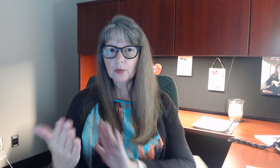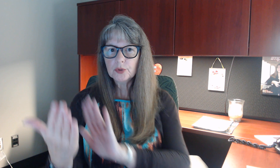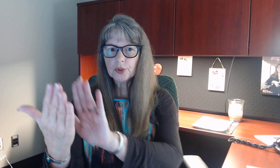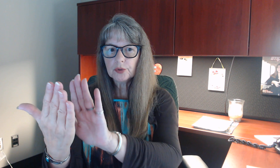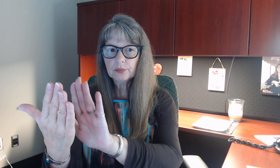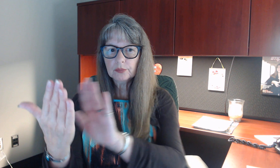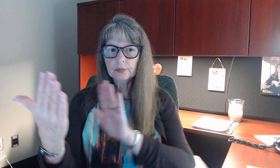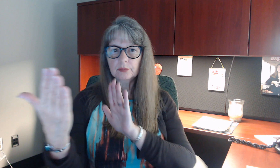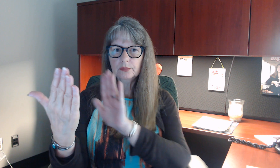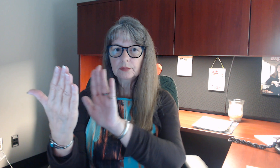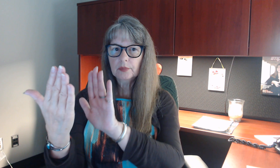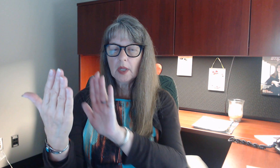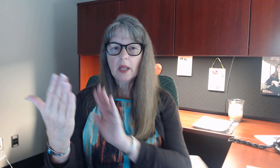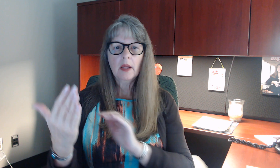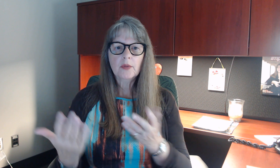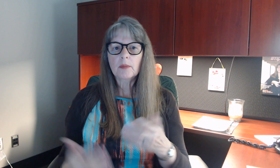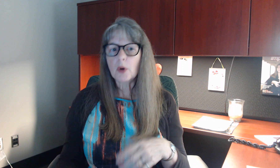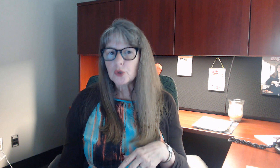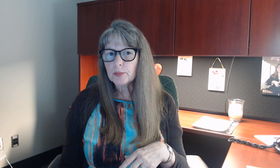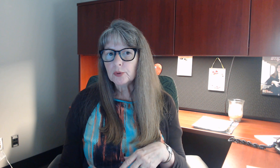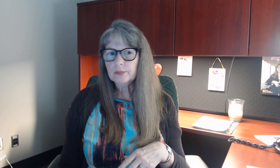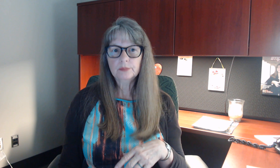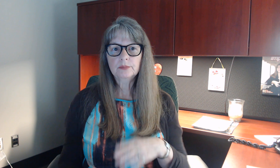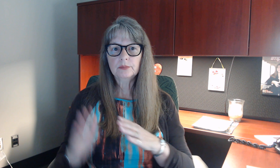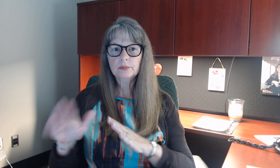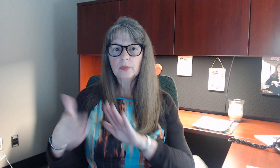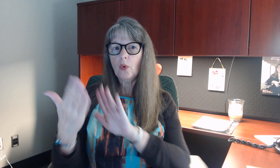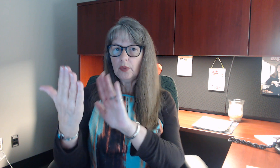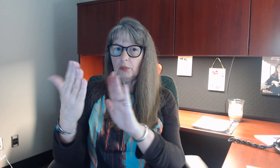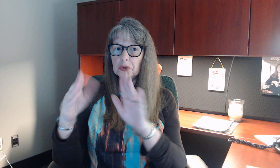Approach. They're approachable. They're approachable.